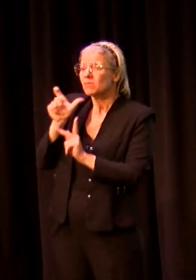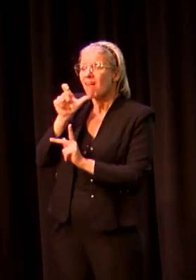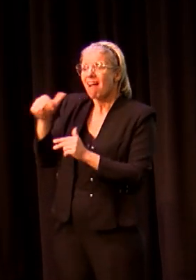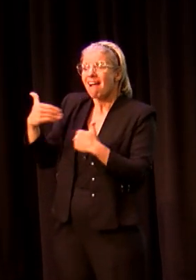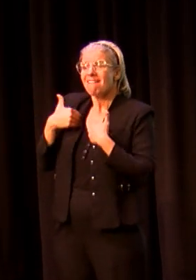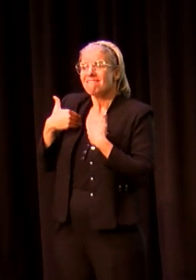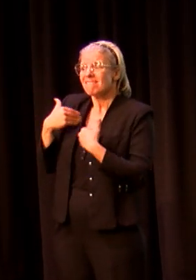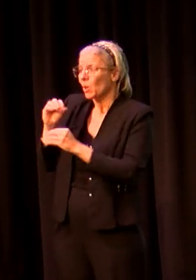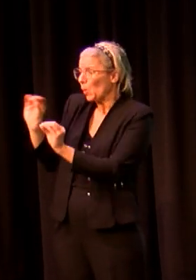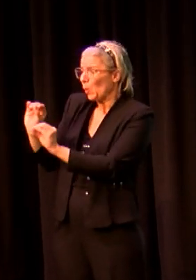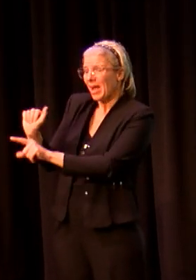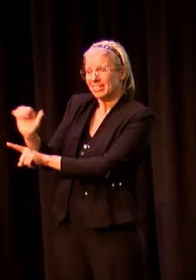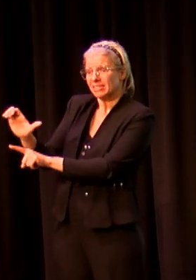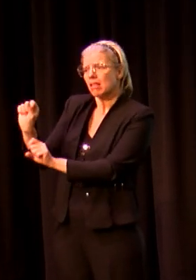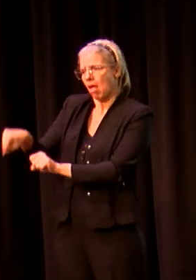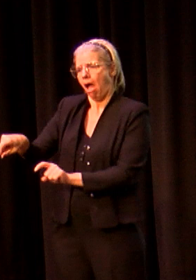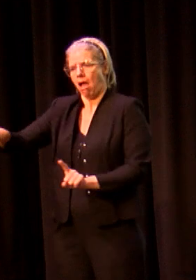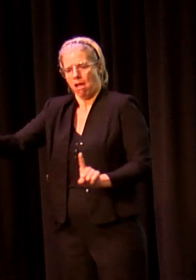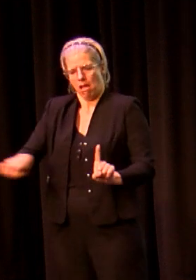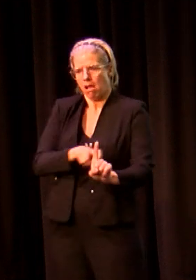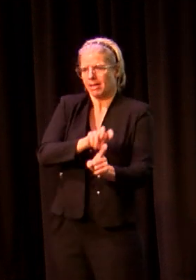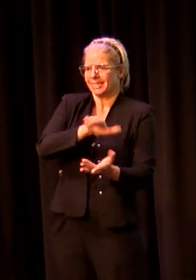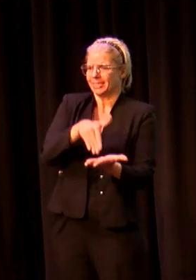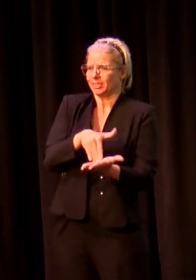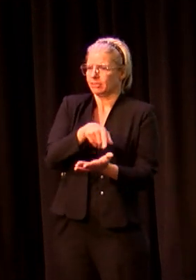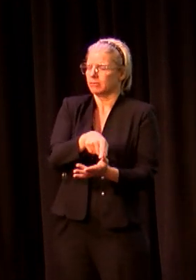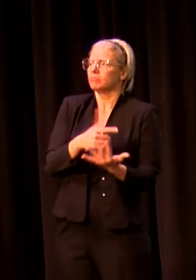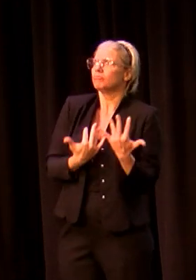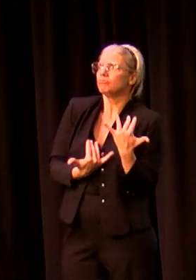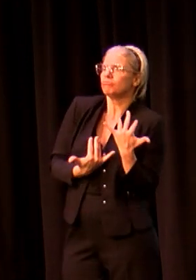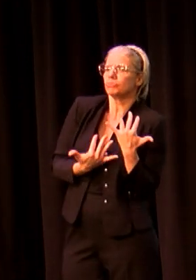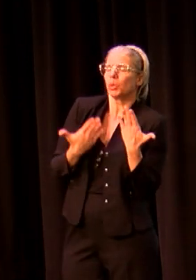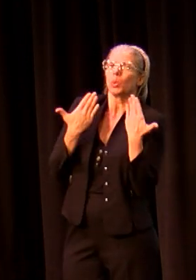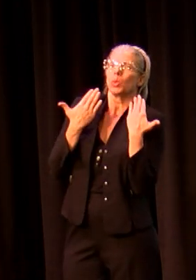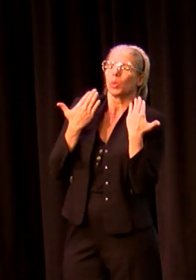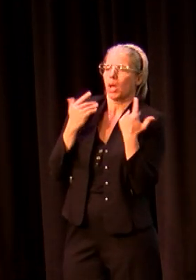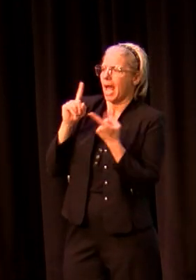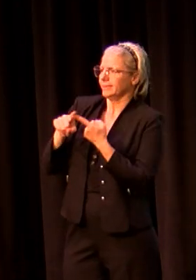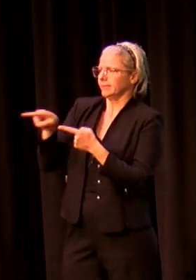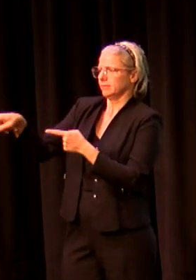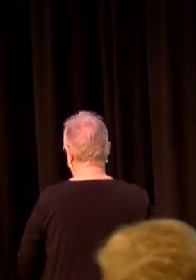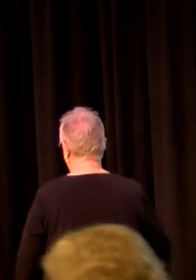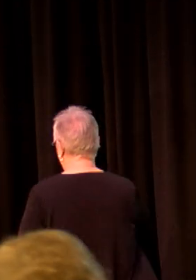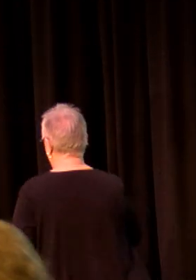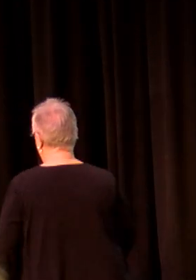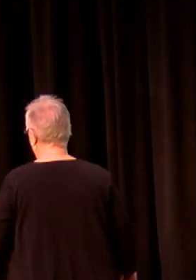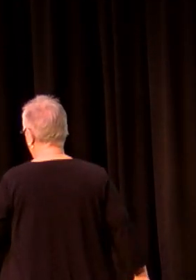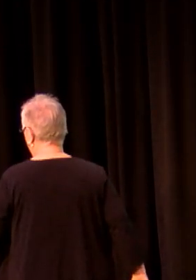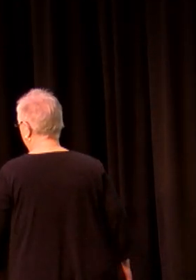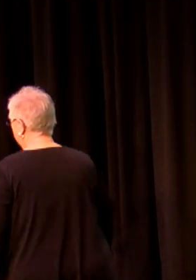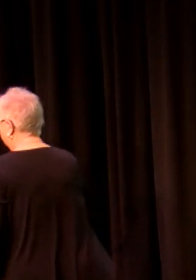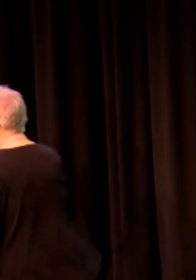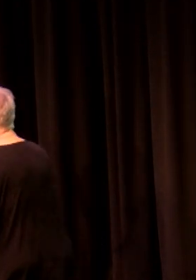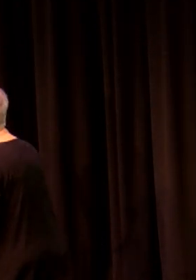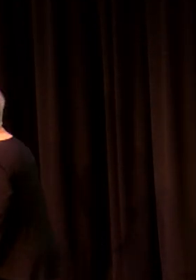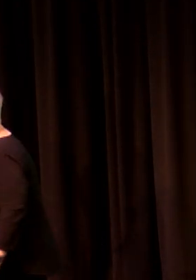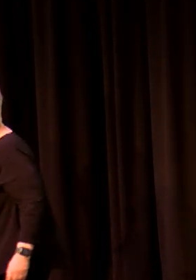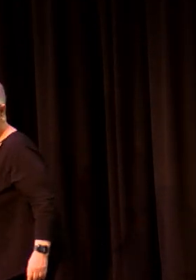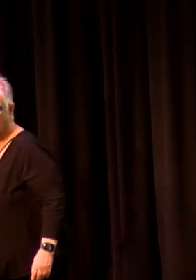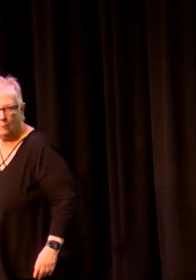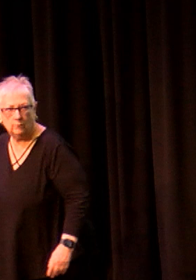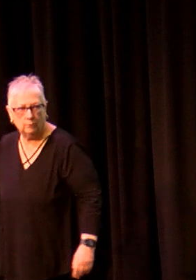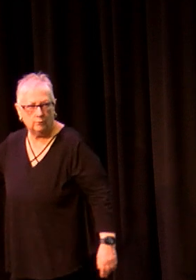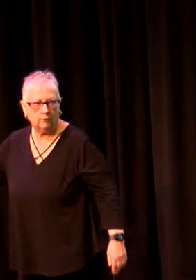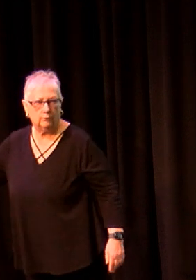place until things, get better. So that's it. Thank you. Thank you, Karen. So it's